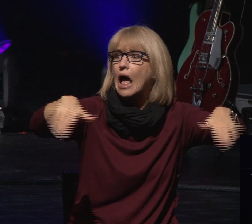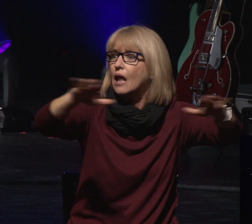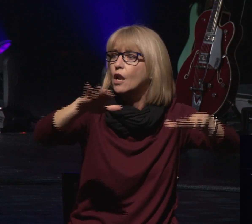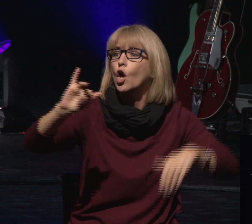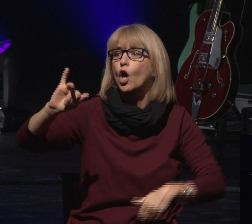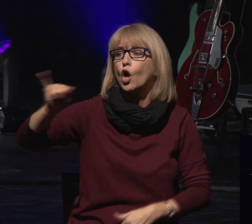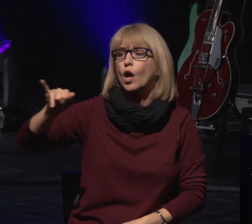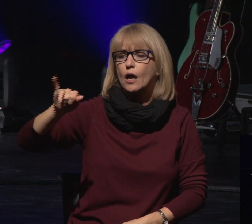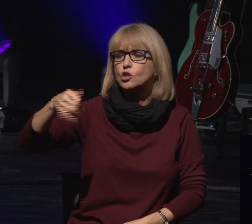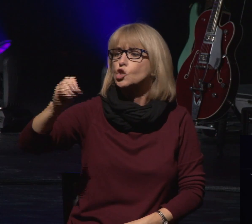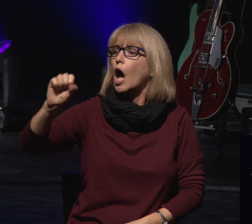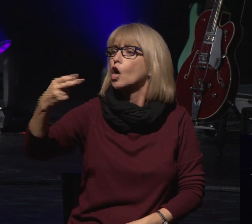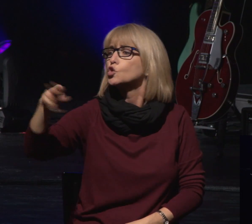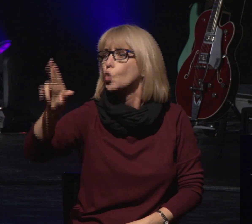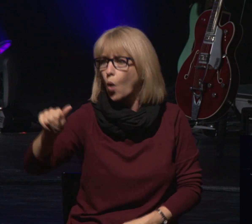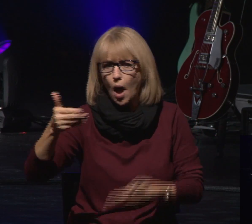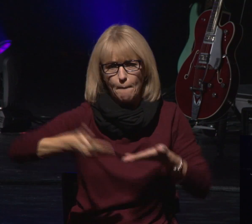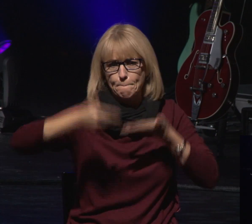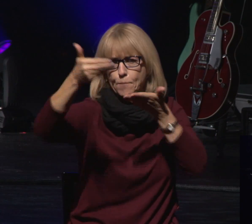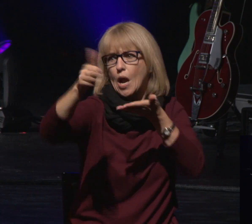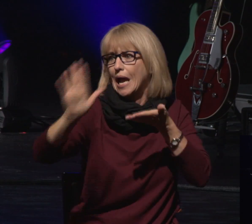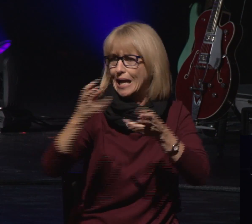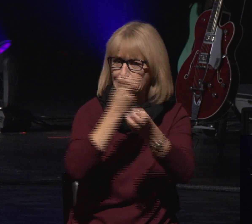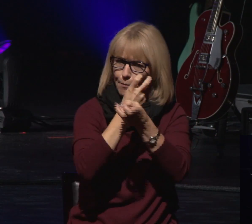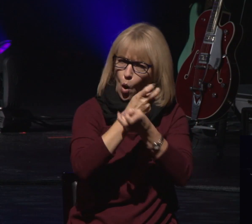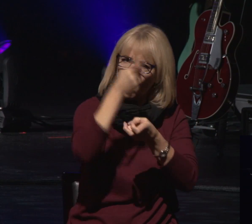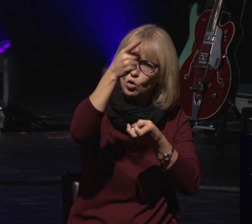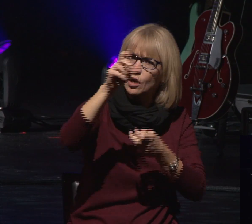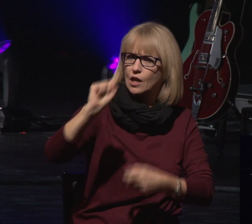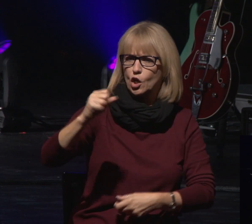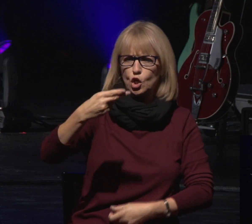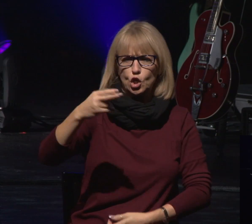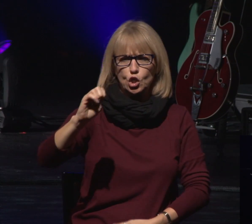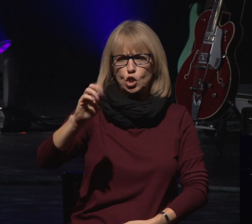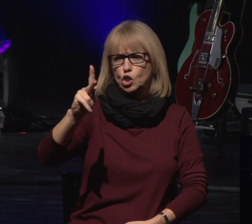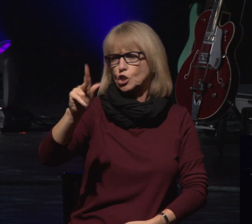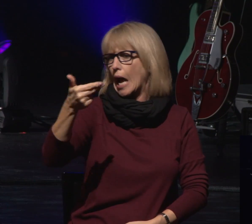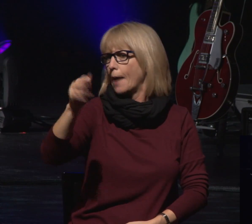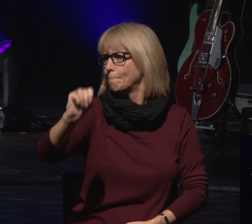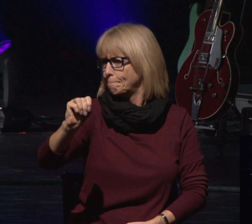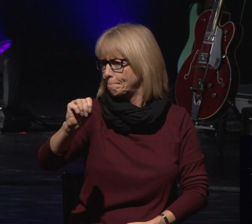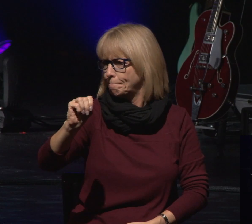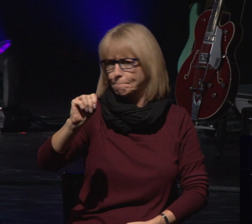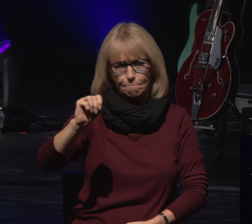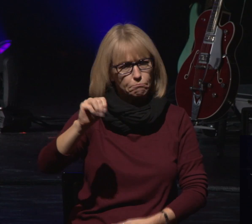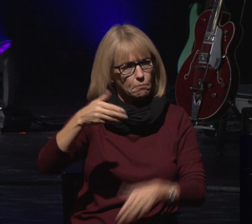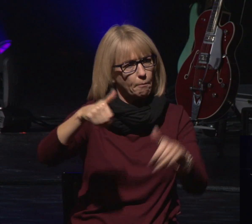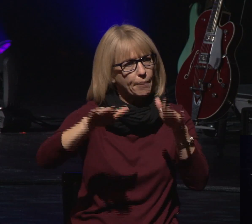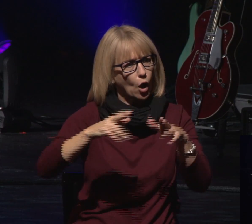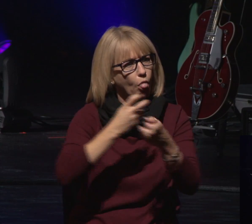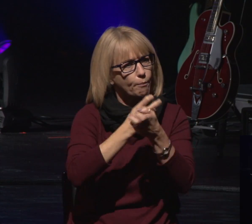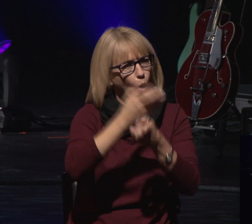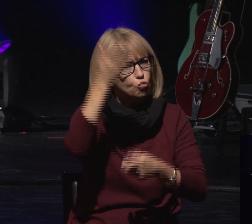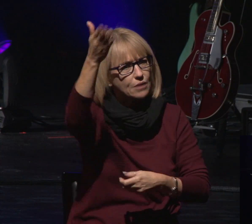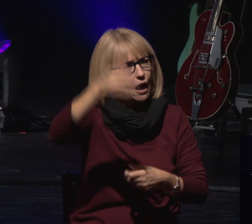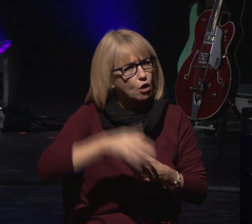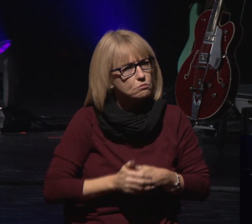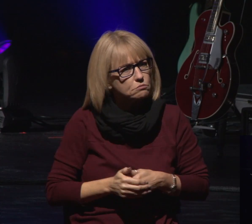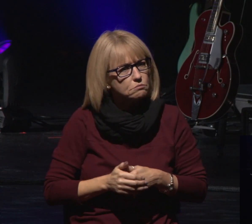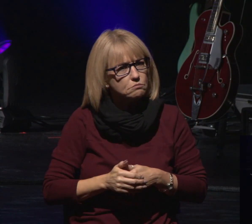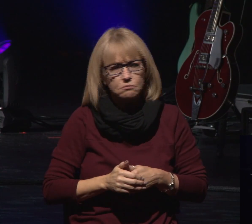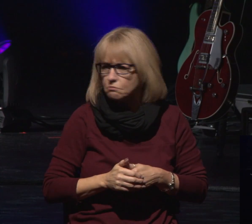to Shechem today, you will find there's a tomb set aside to remind us where Joseph was buried. So the summary of Joseph's